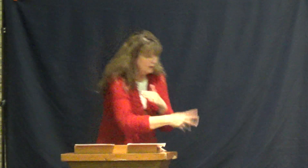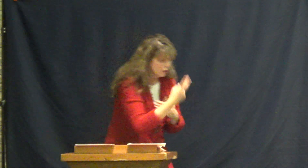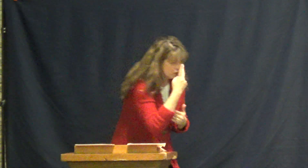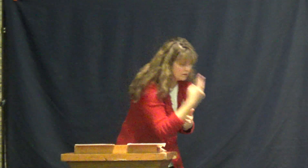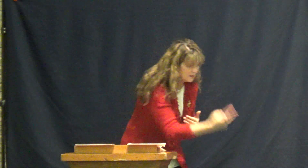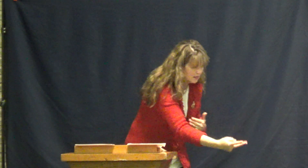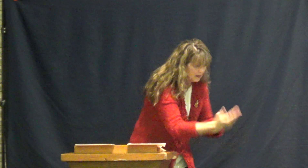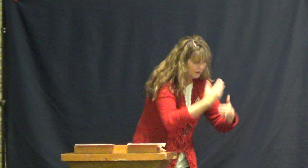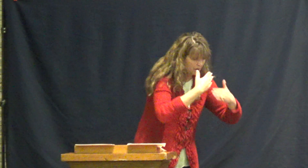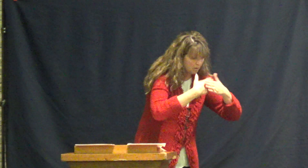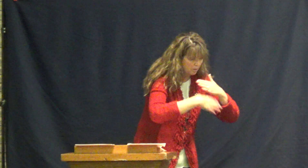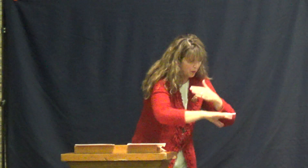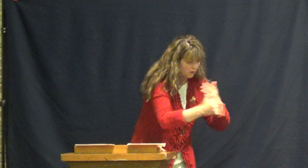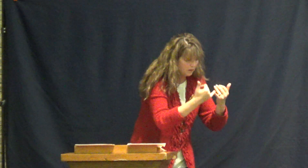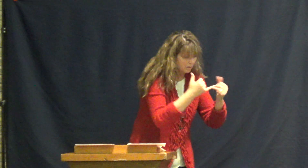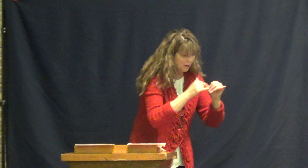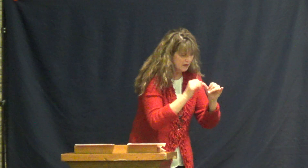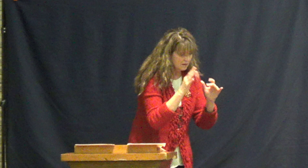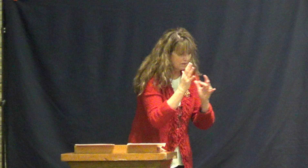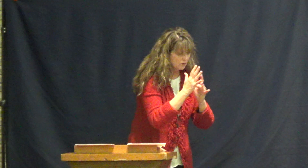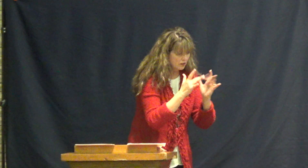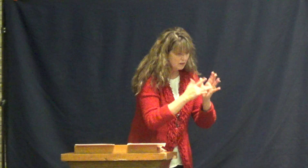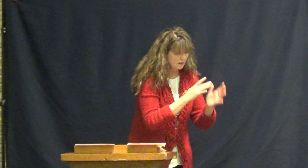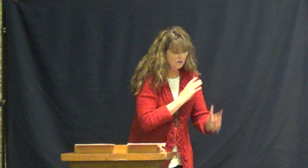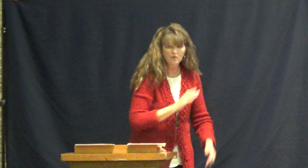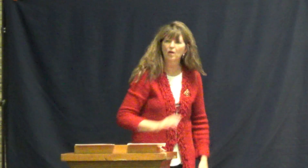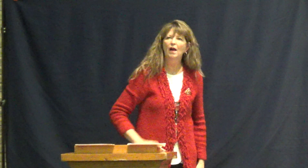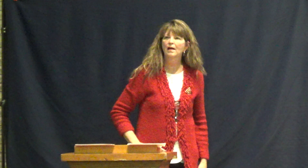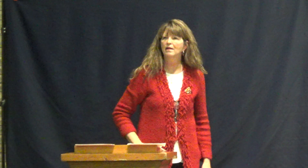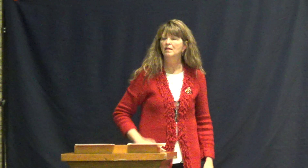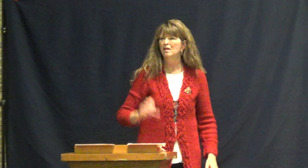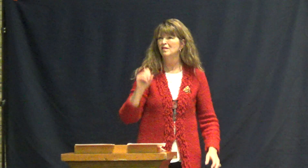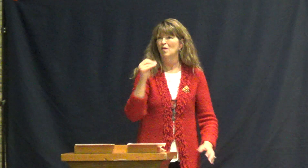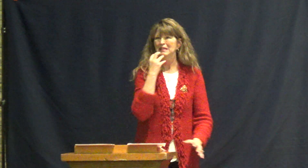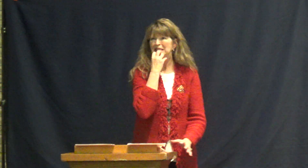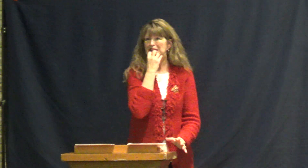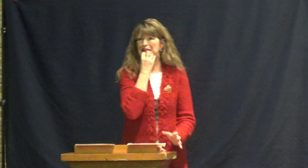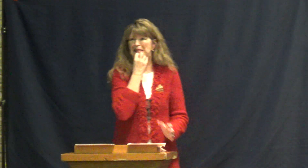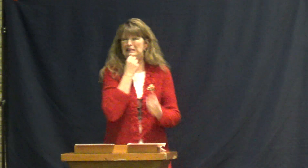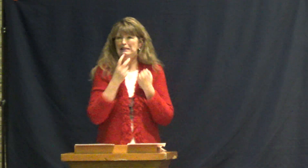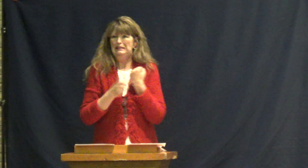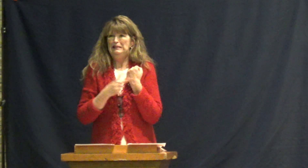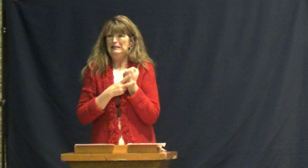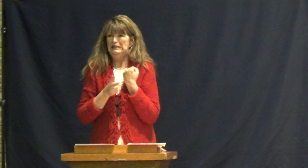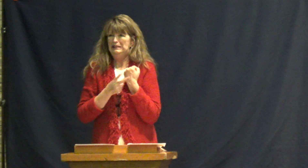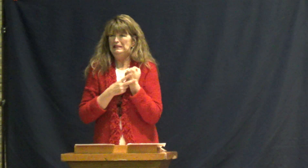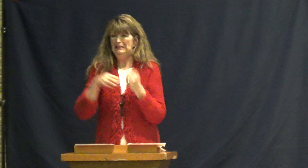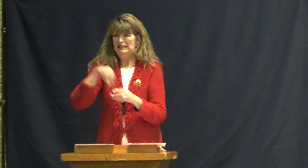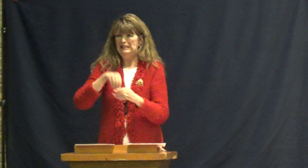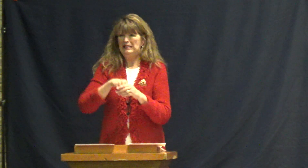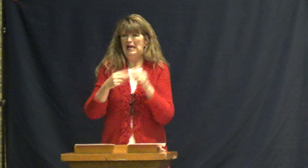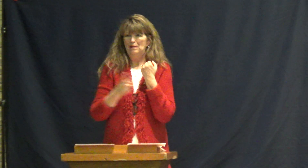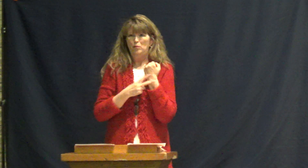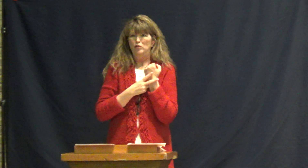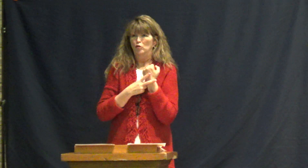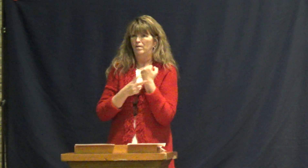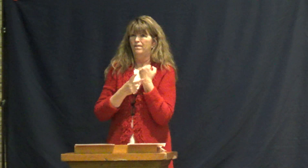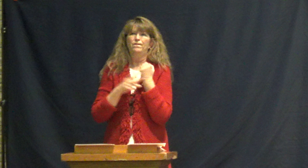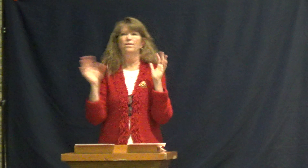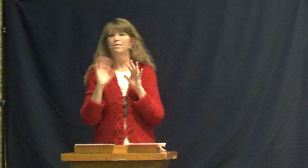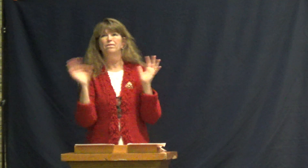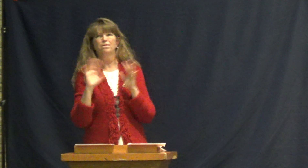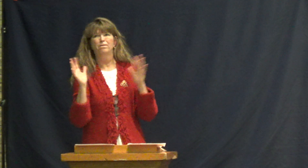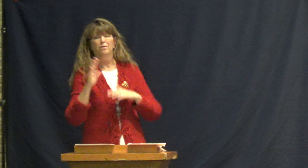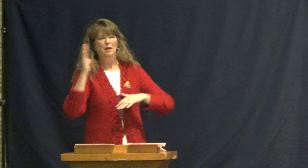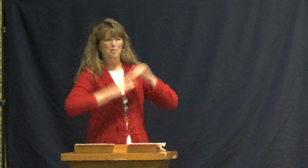have been made larger because people wanted to ride horses in to see where Christ was born. However, they're trying